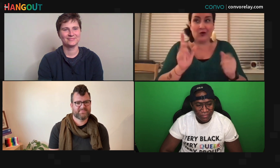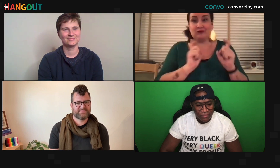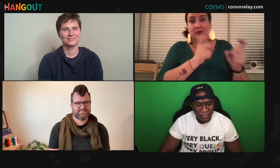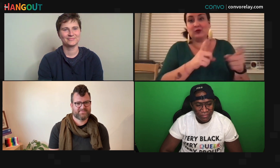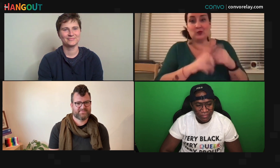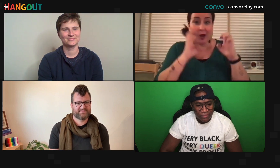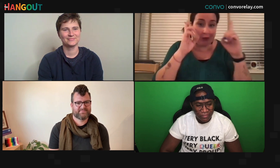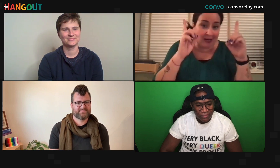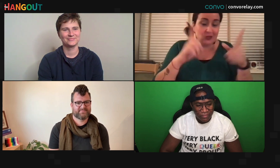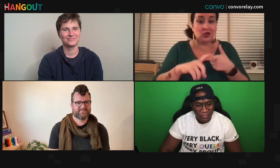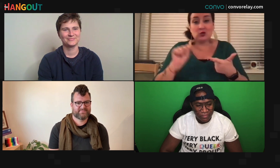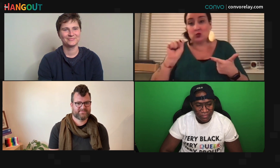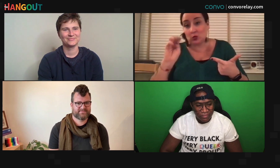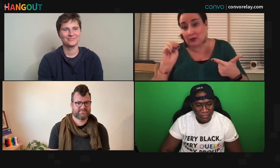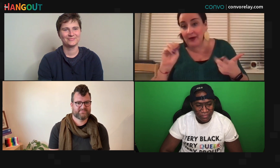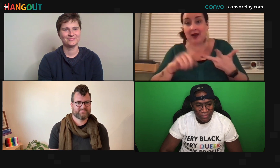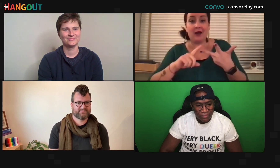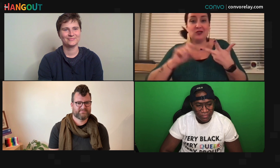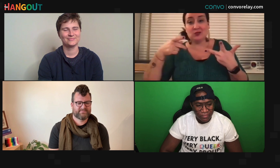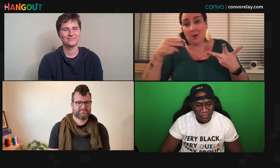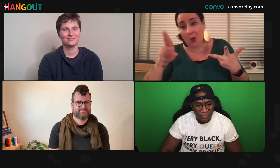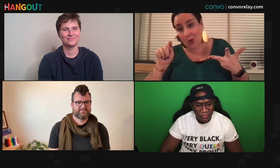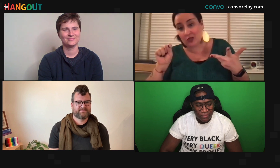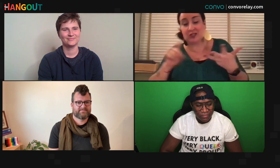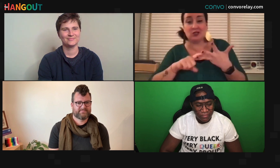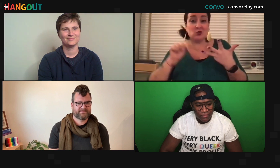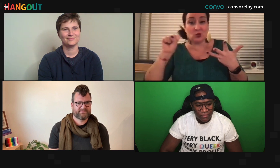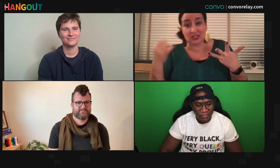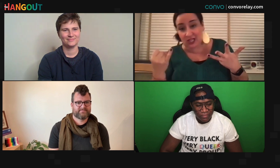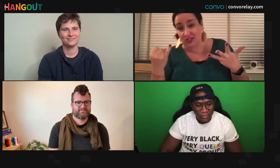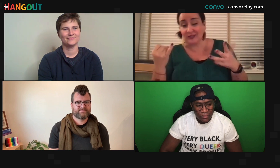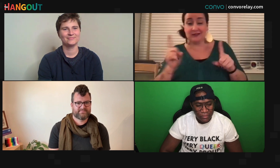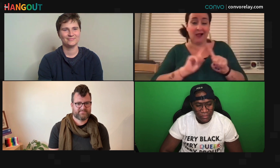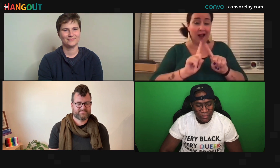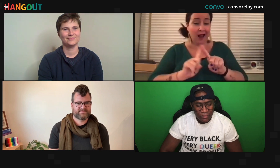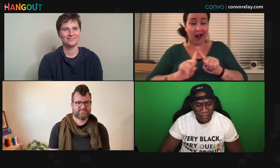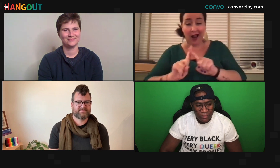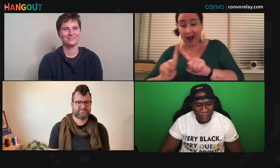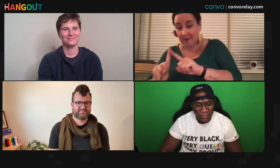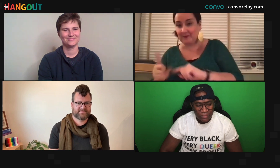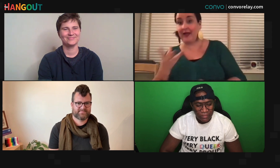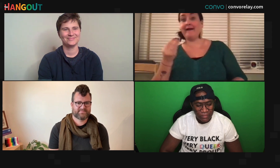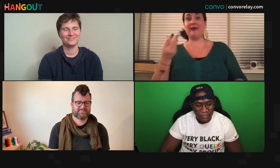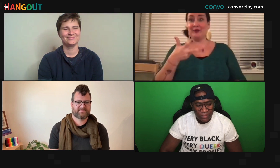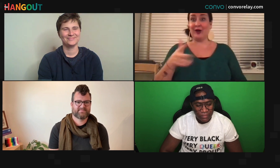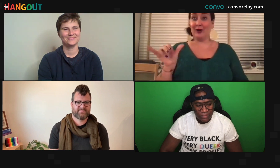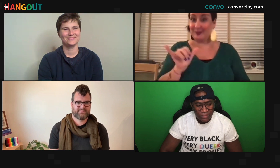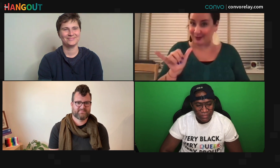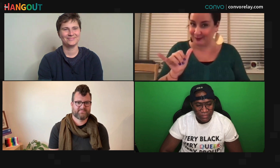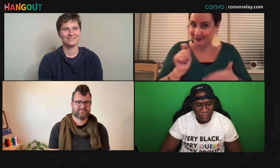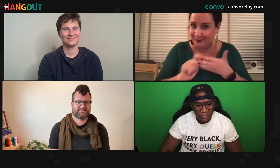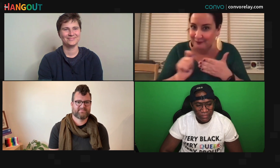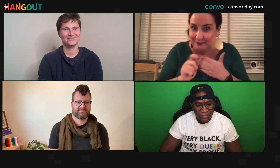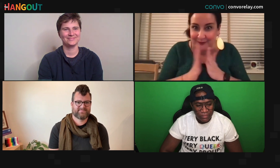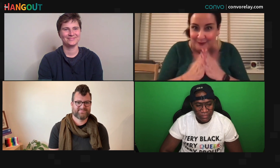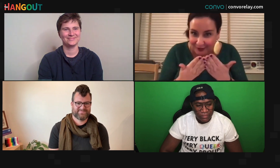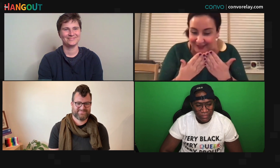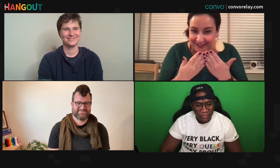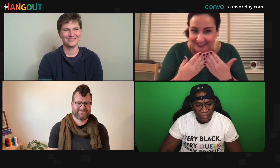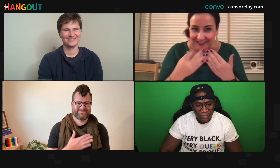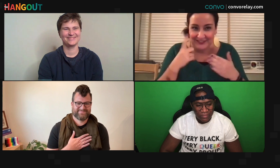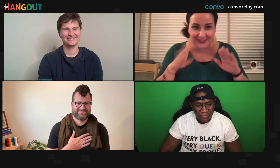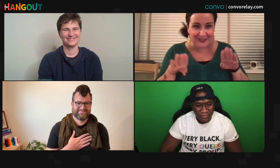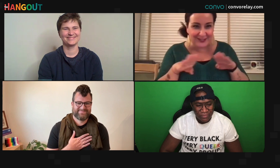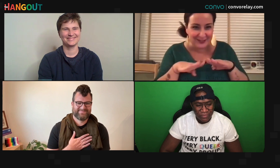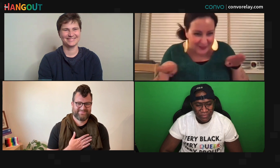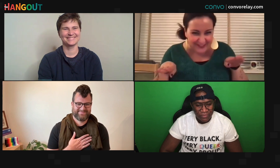amazing things already with your contribution to education, social media, sports, social justice. And